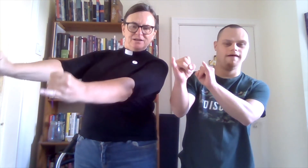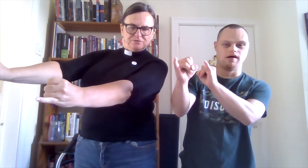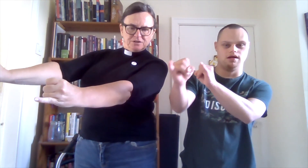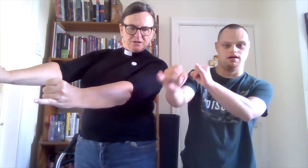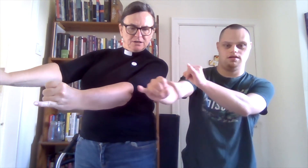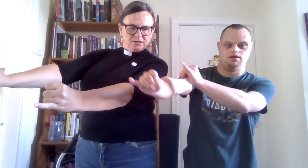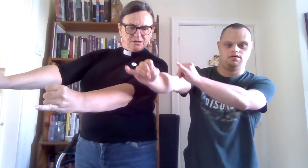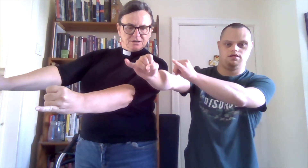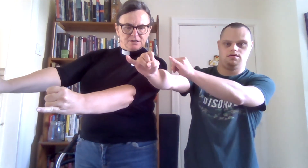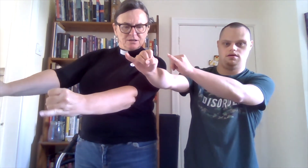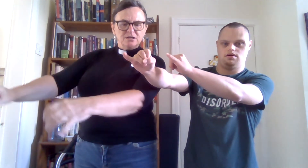Lead us not into temptation, but deliver us from evil.